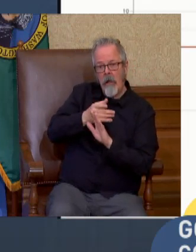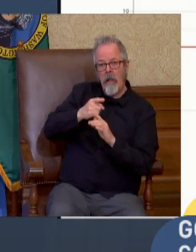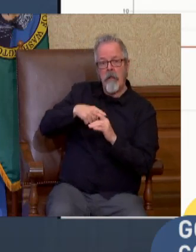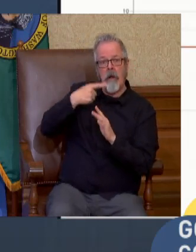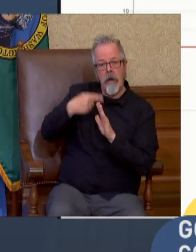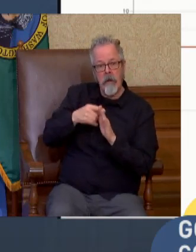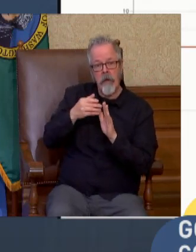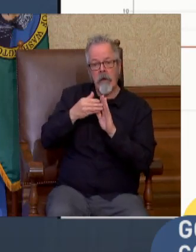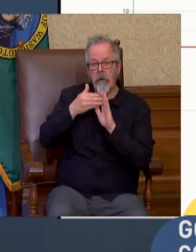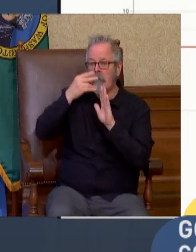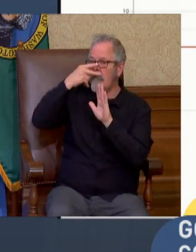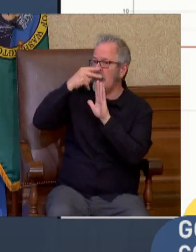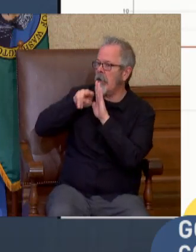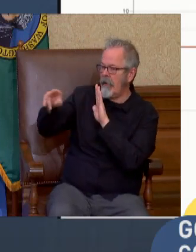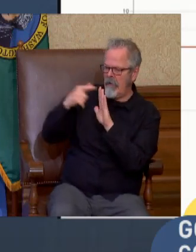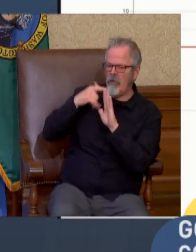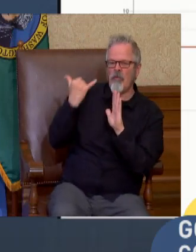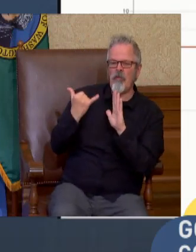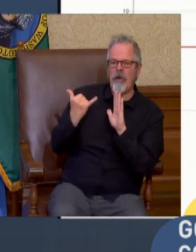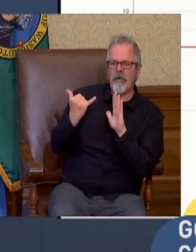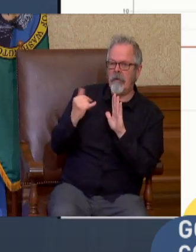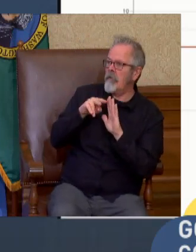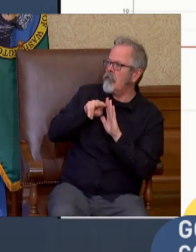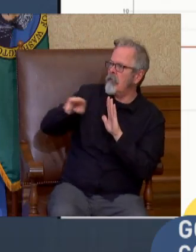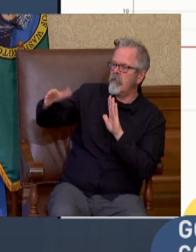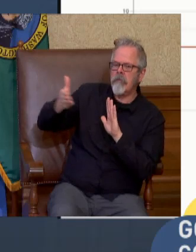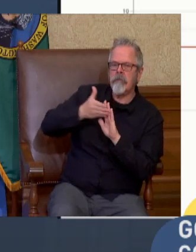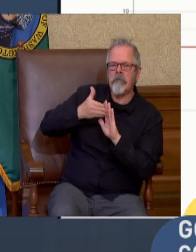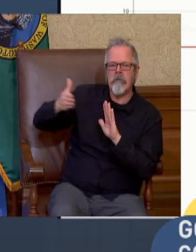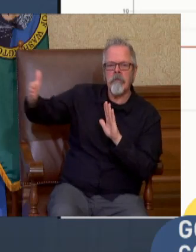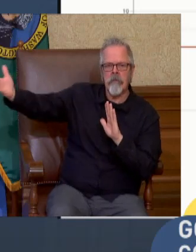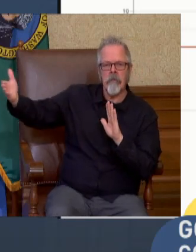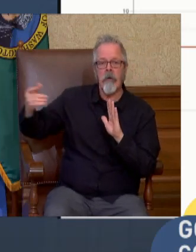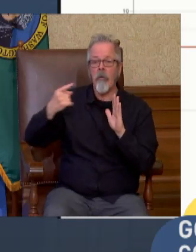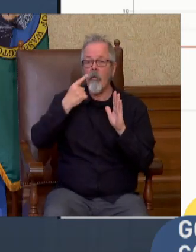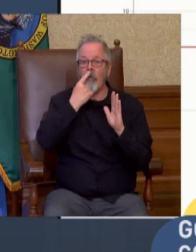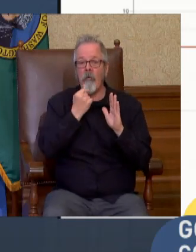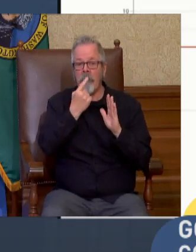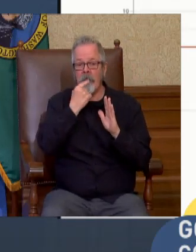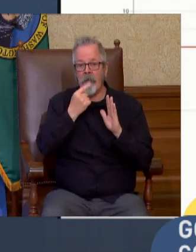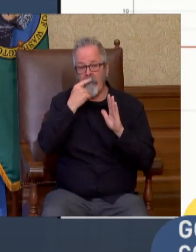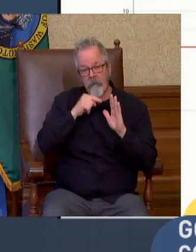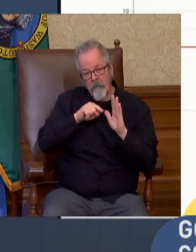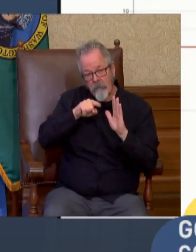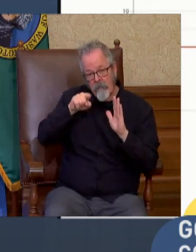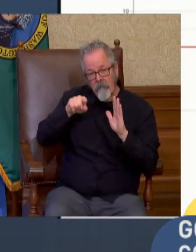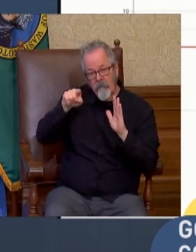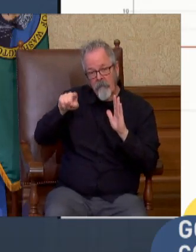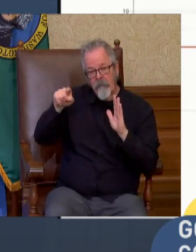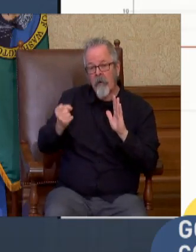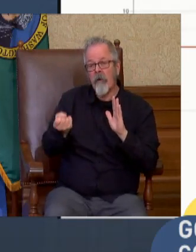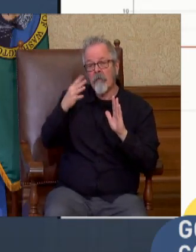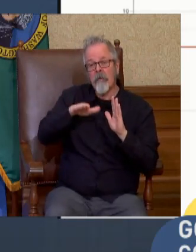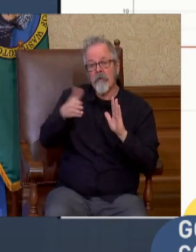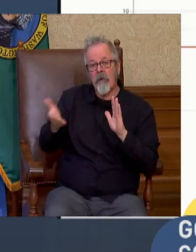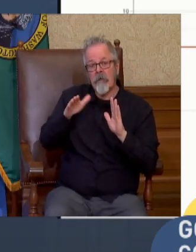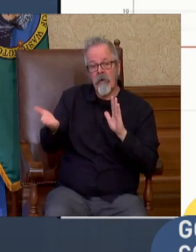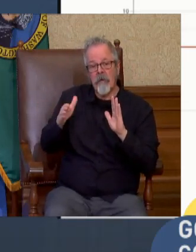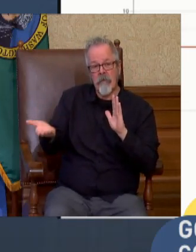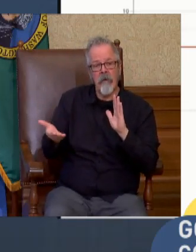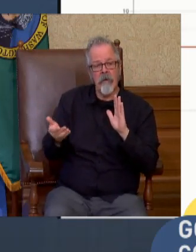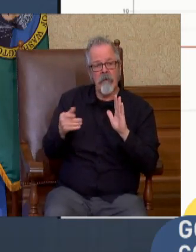historical numbers of the deaths per day, and then makes some projection in the red dotted line